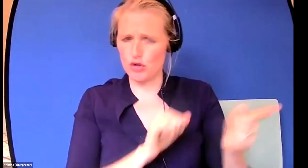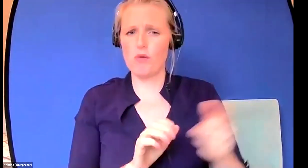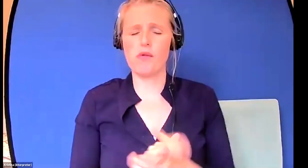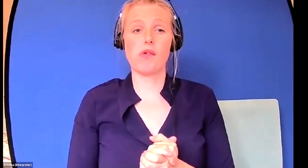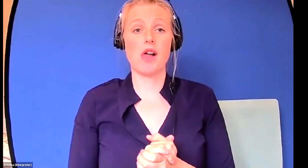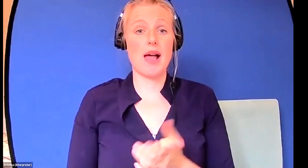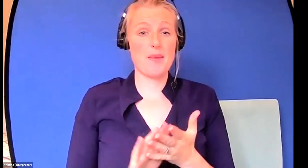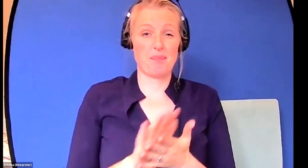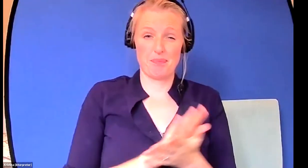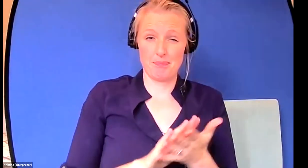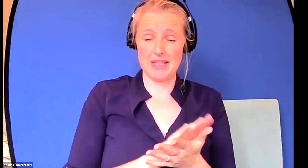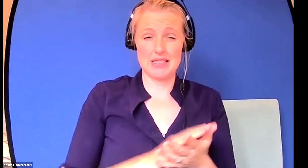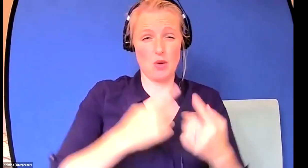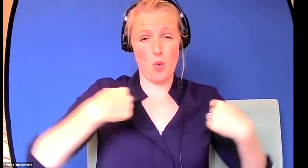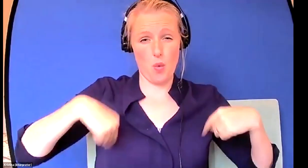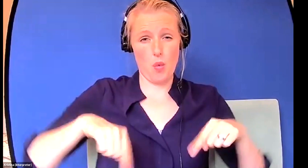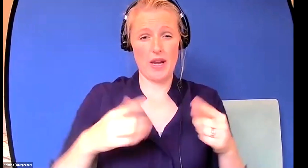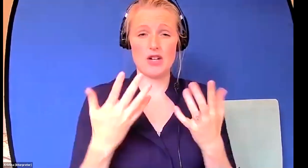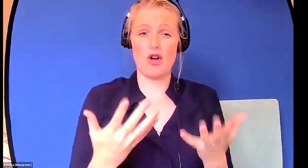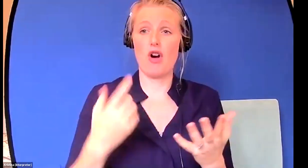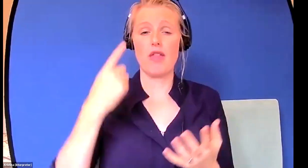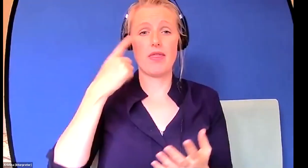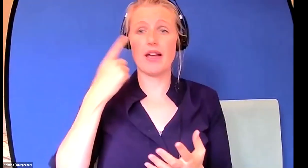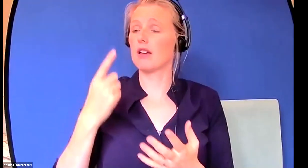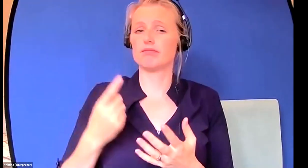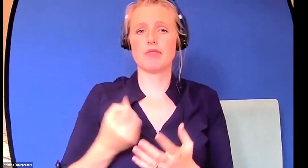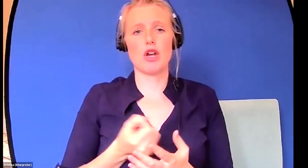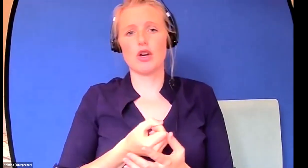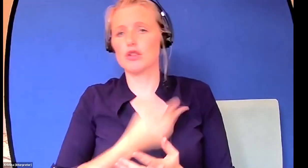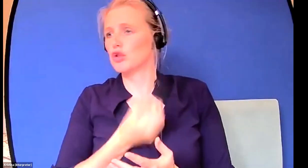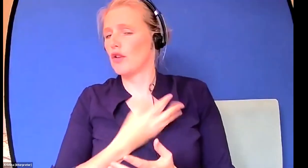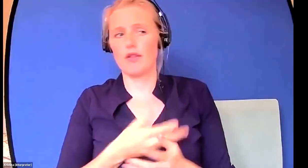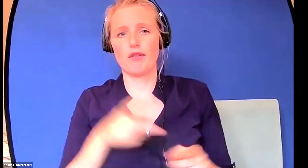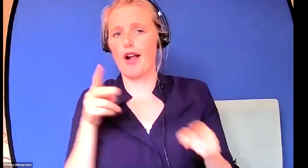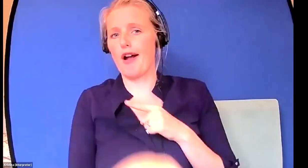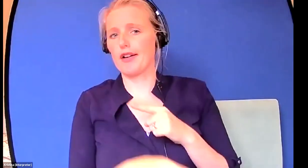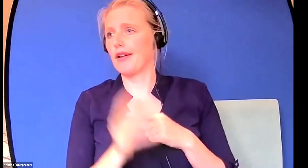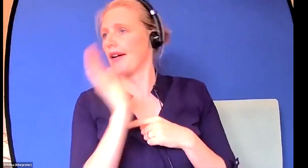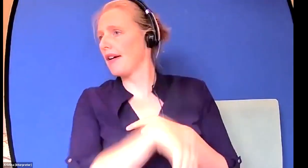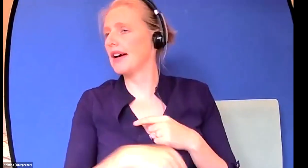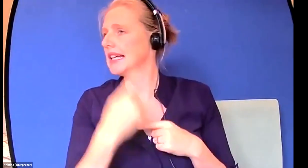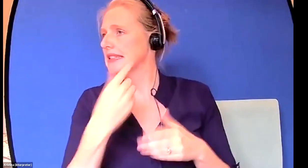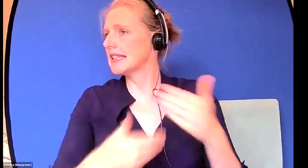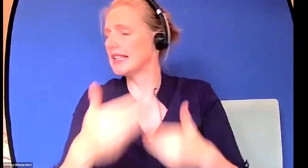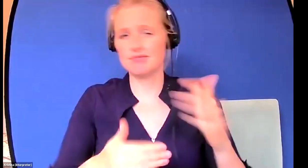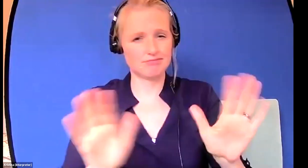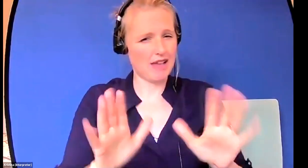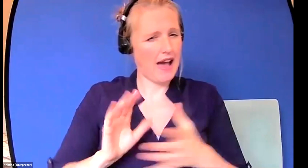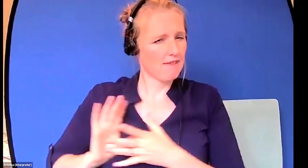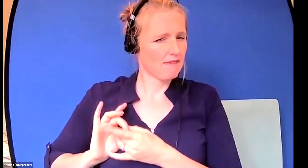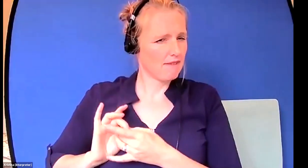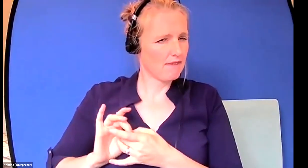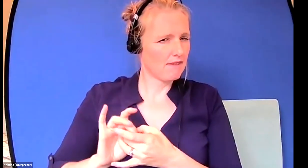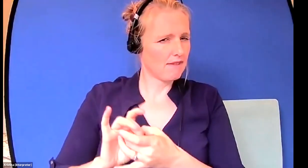dismissing this as purely opportunistic or superficial. the creative industries promised